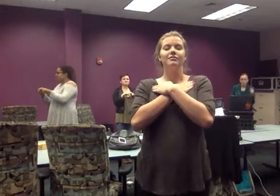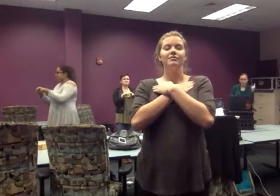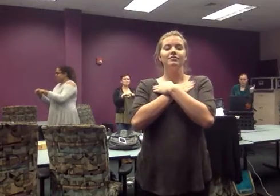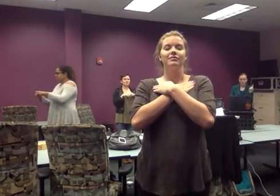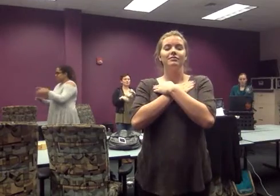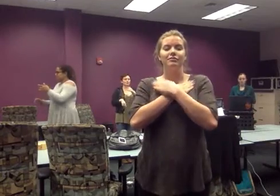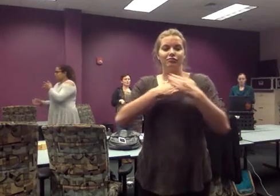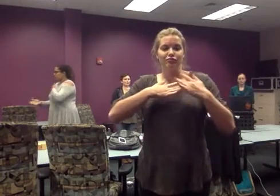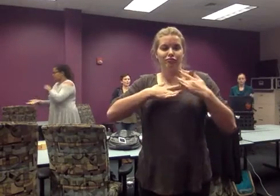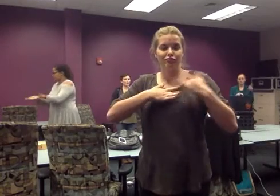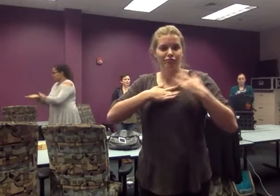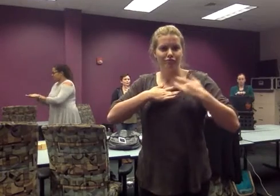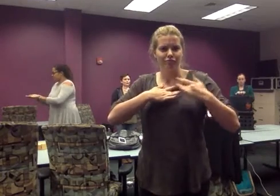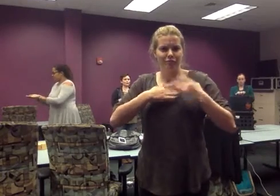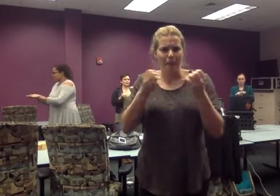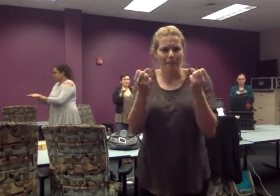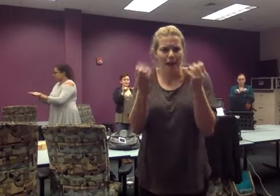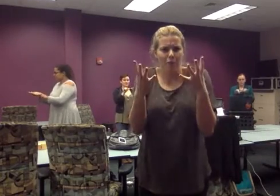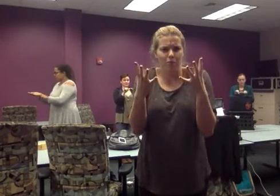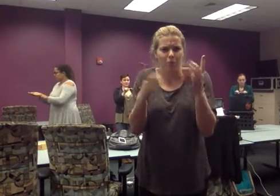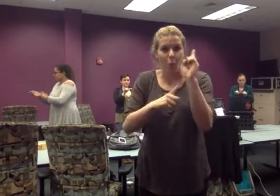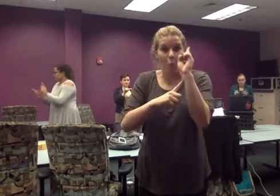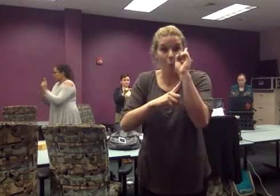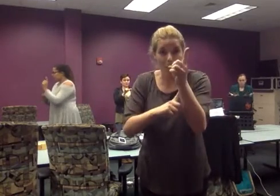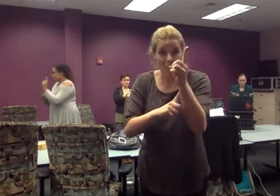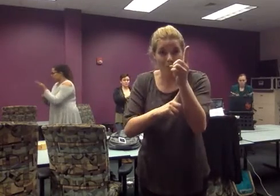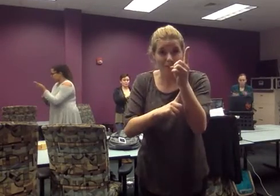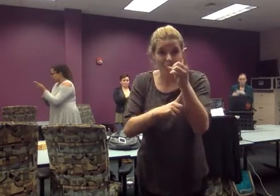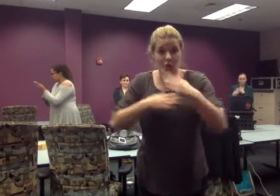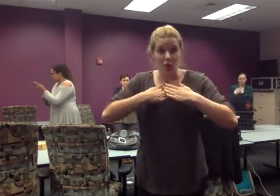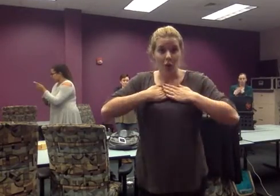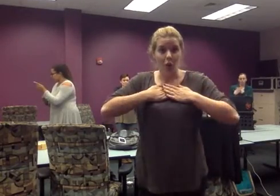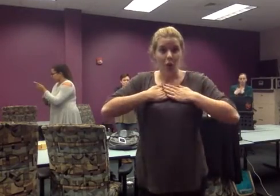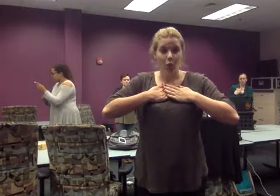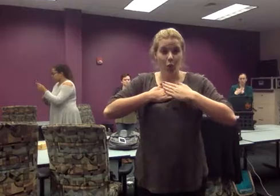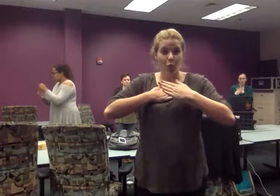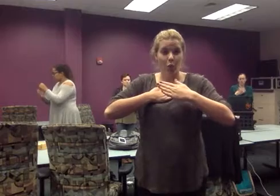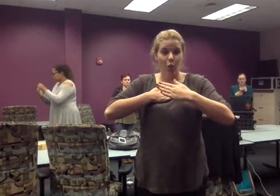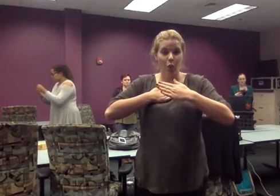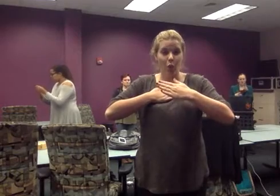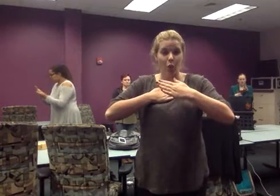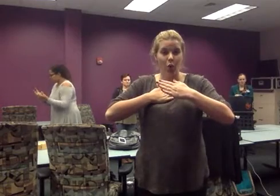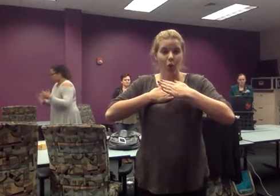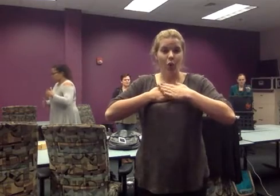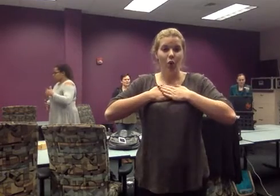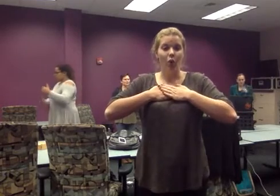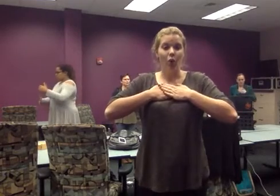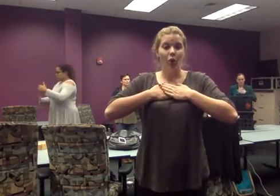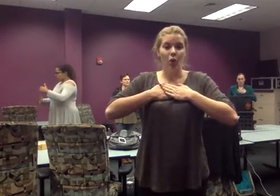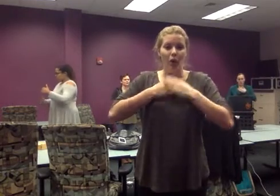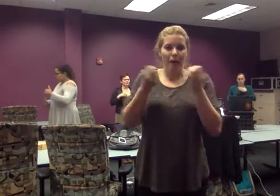minute to see how many times we breathe out, and we'll count those in 1 minute, and we'll put that on a